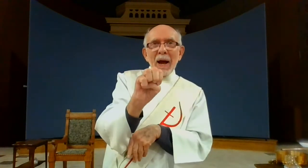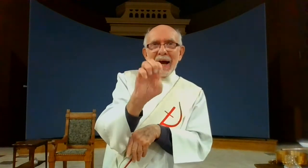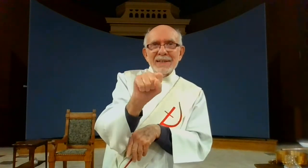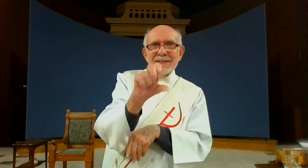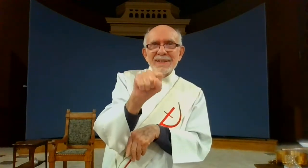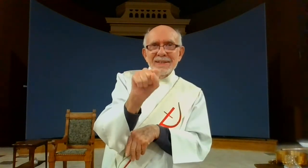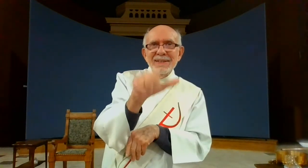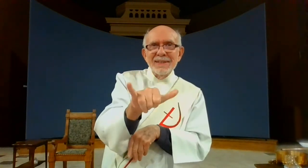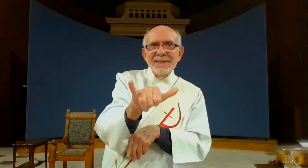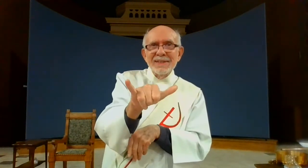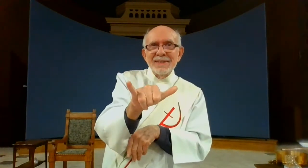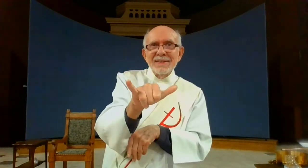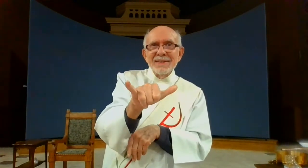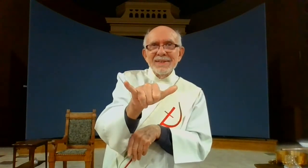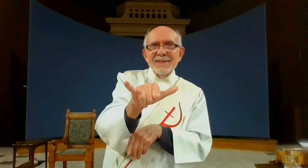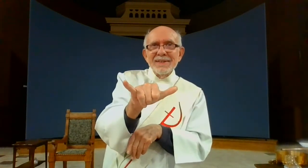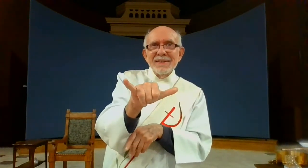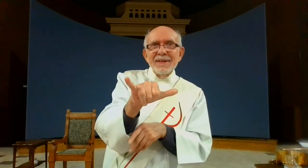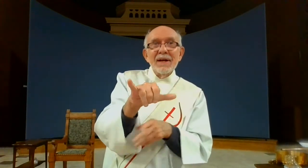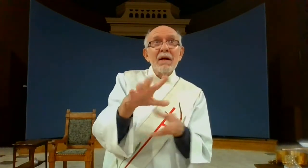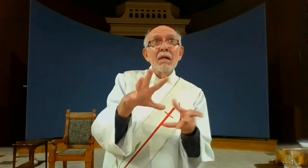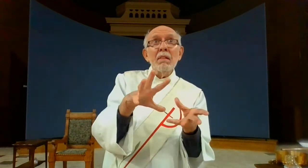the world does tend to be messy.